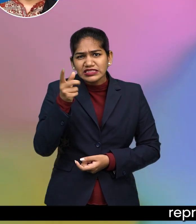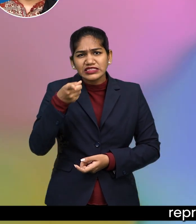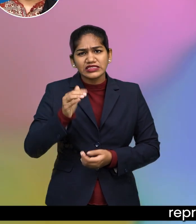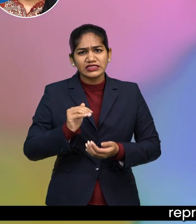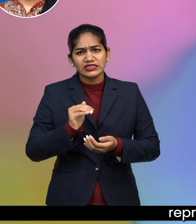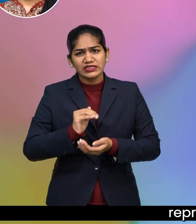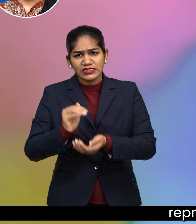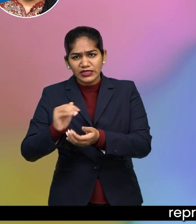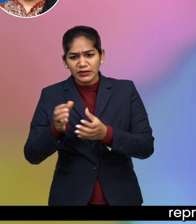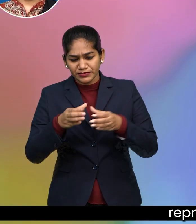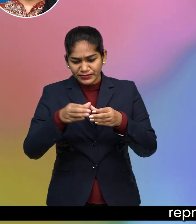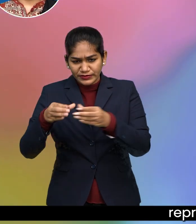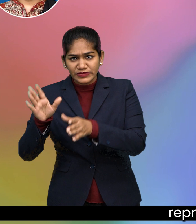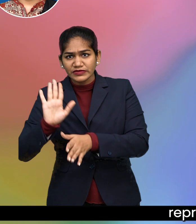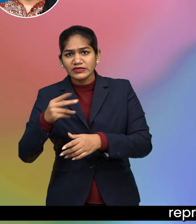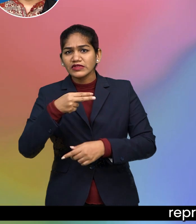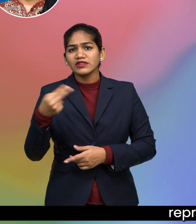reproductive units called